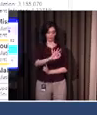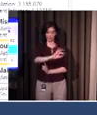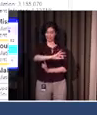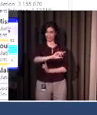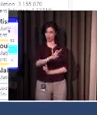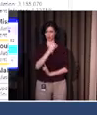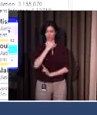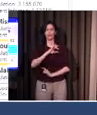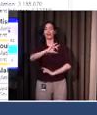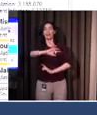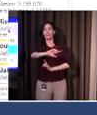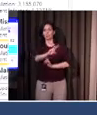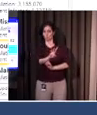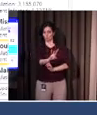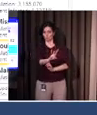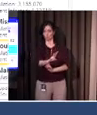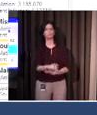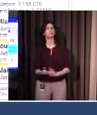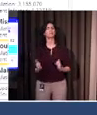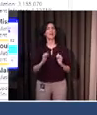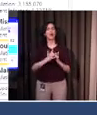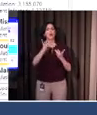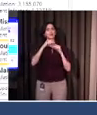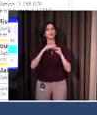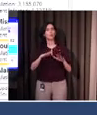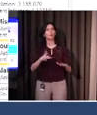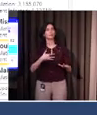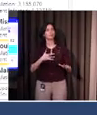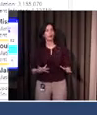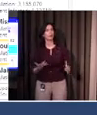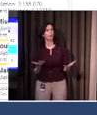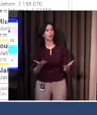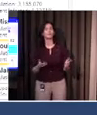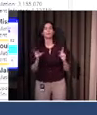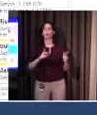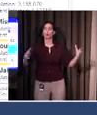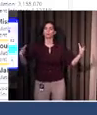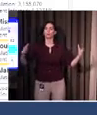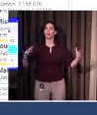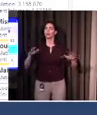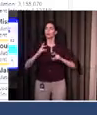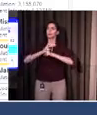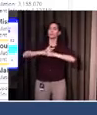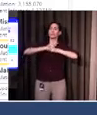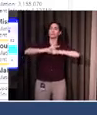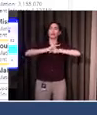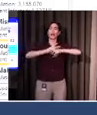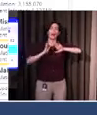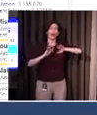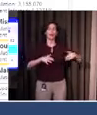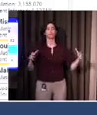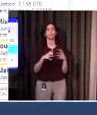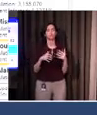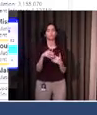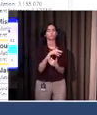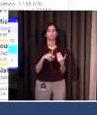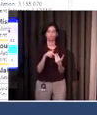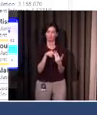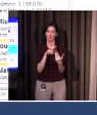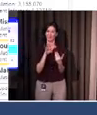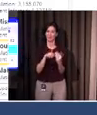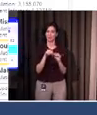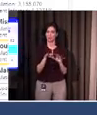have been from small groups of people getting together and letting their guard down. And small gatherings can be